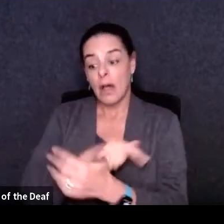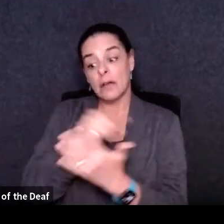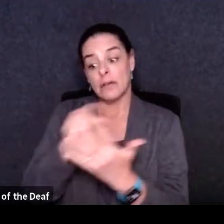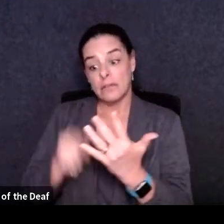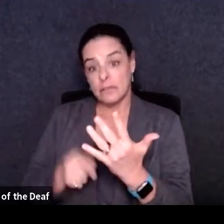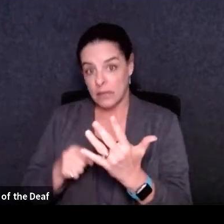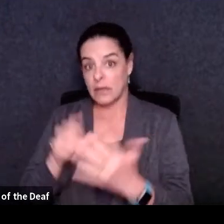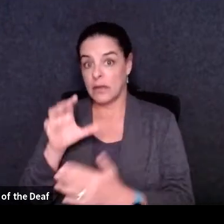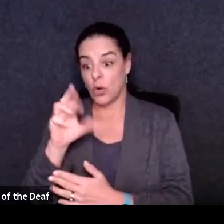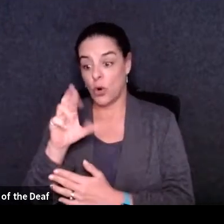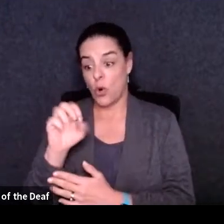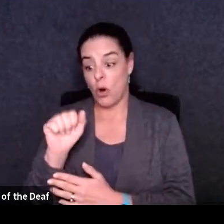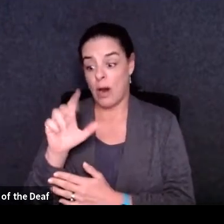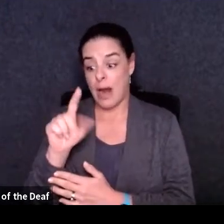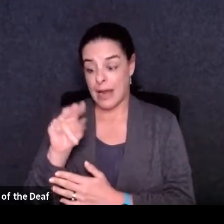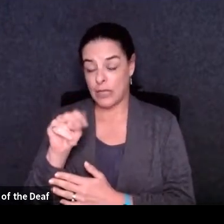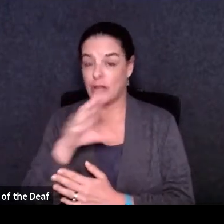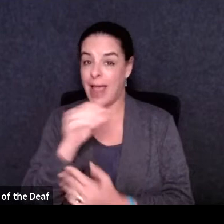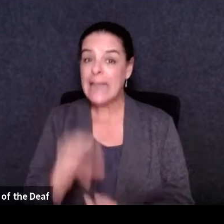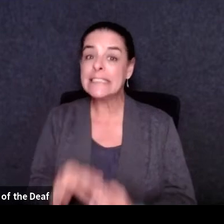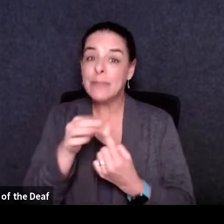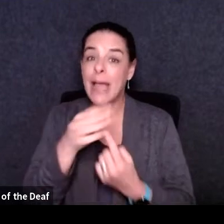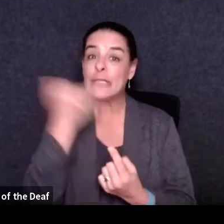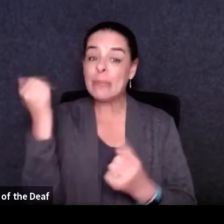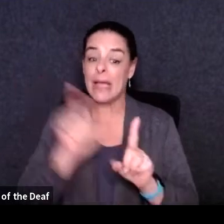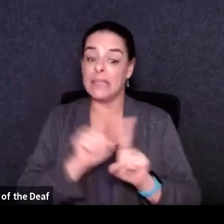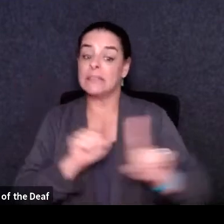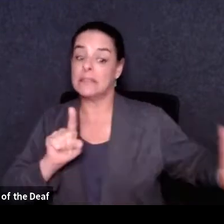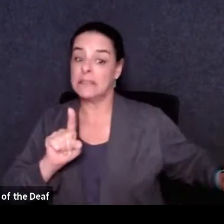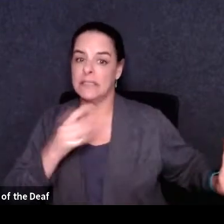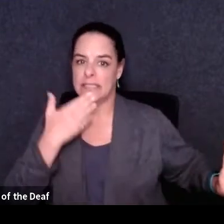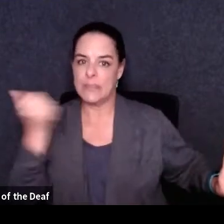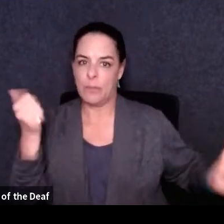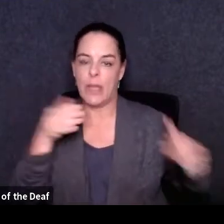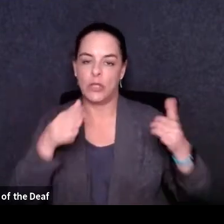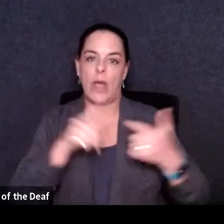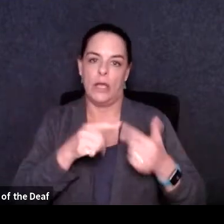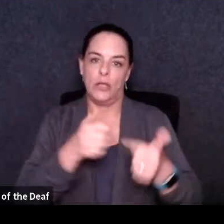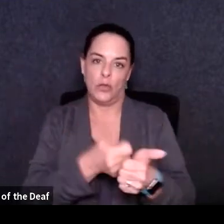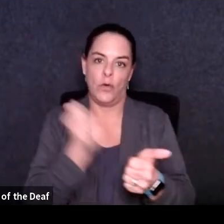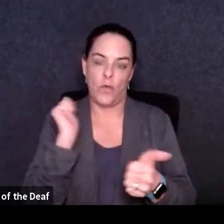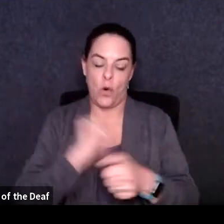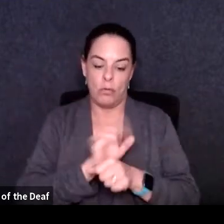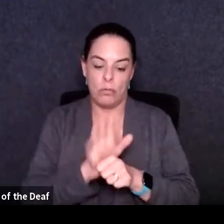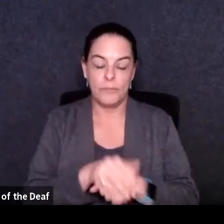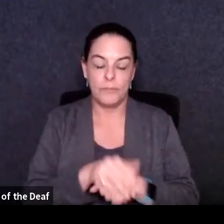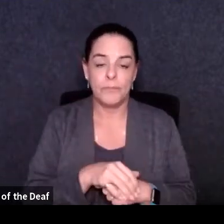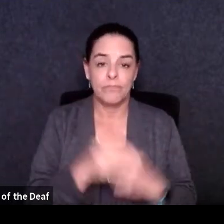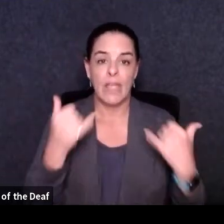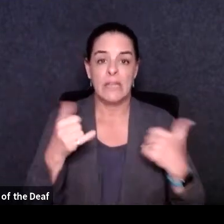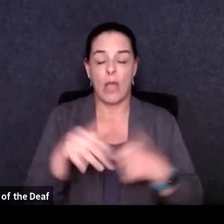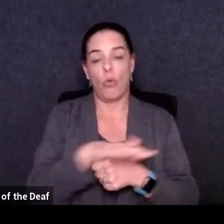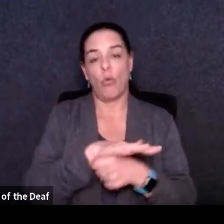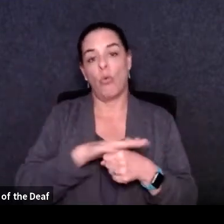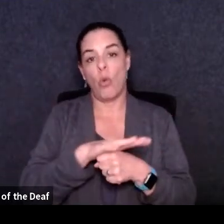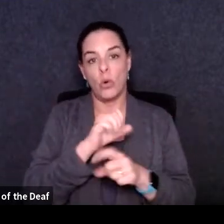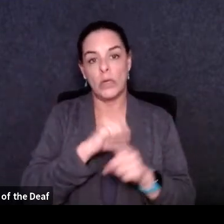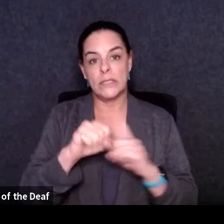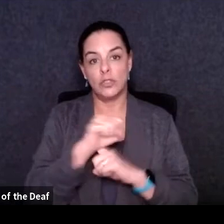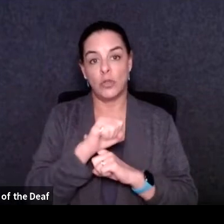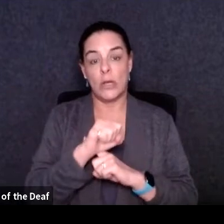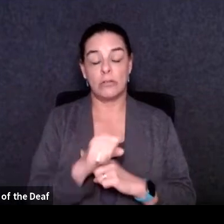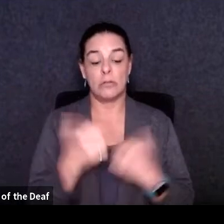distancing component, remains the best way to avoid being quarantined. We will now move into the local situation. We